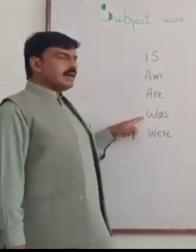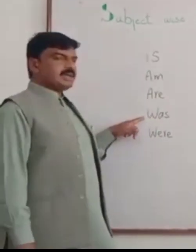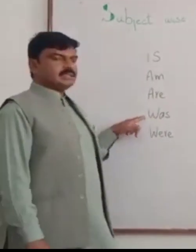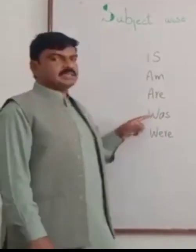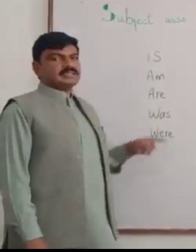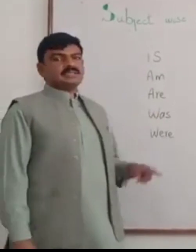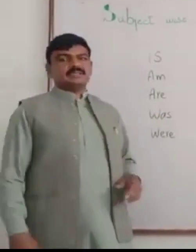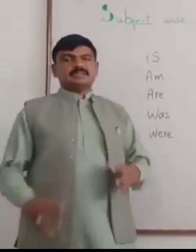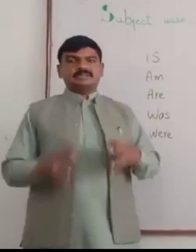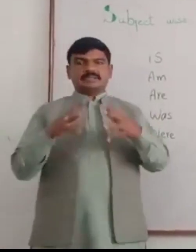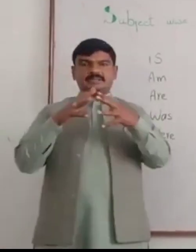was